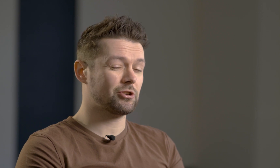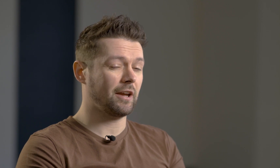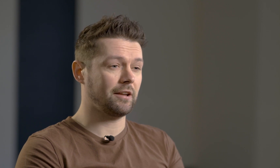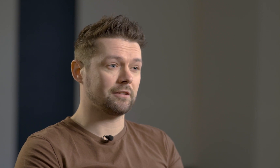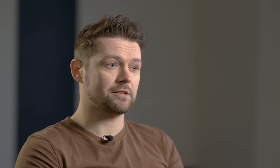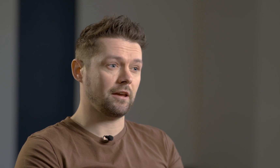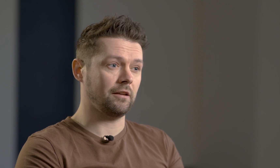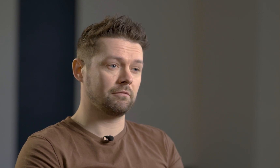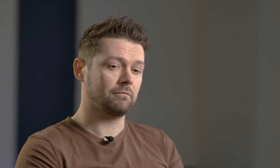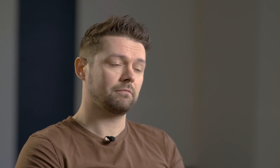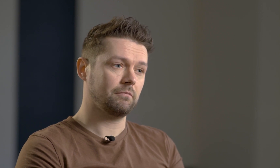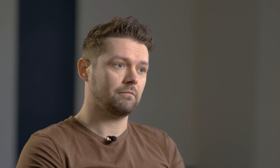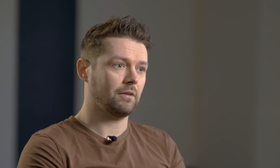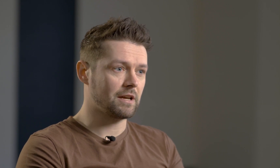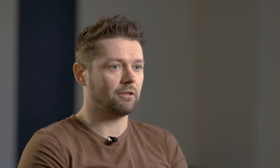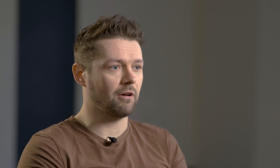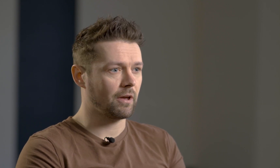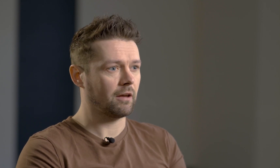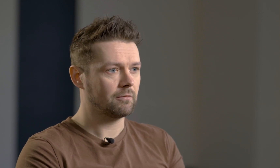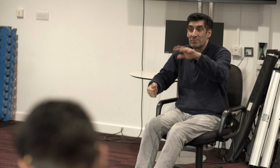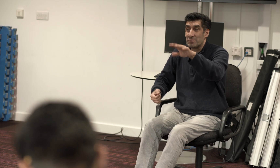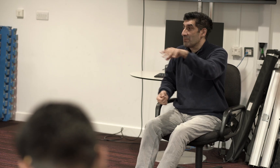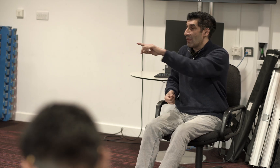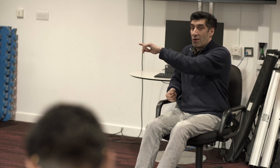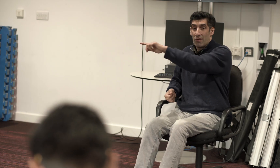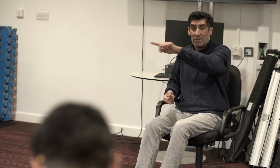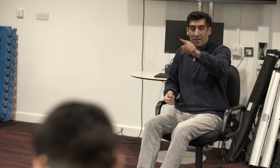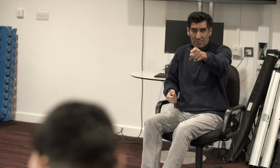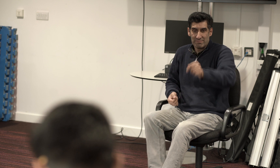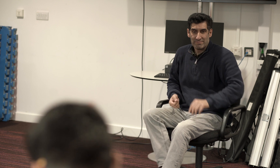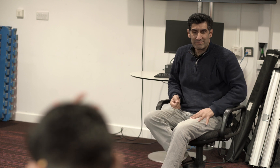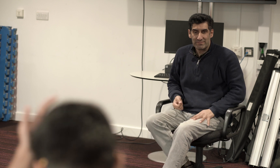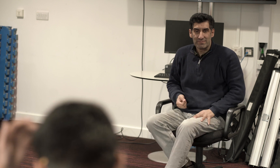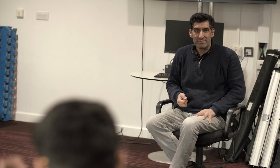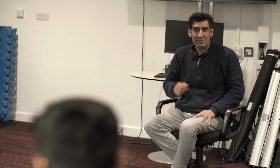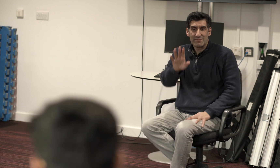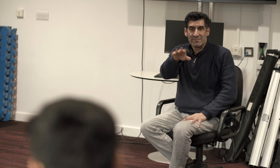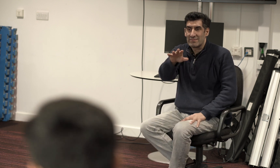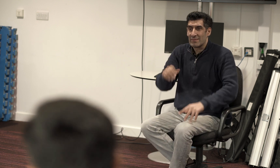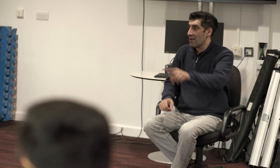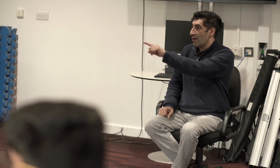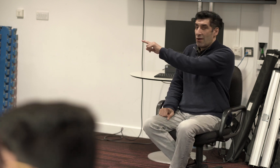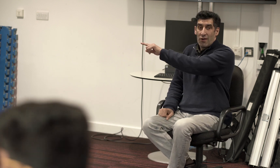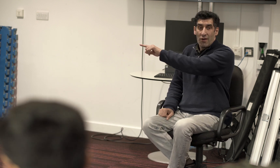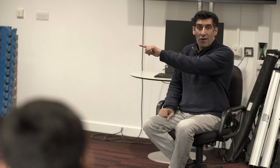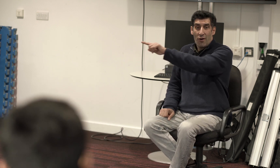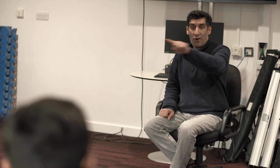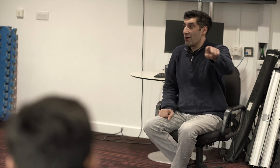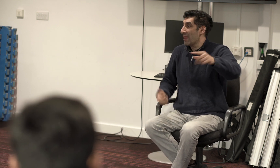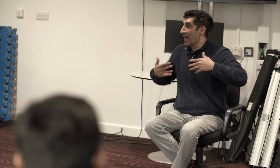checking in and saying, is everything okay? I could go to the town centre, sometimes I do go, and I see stalls and it's